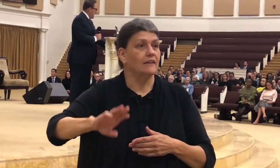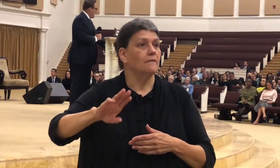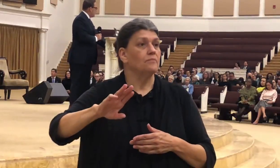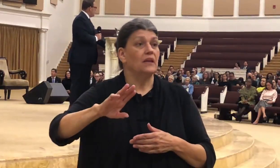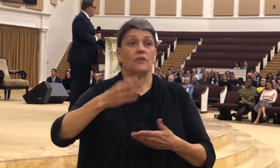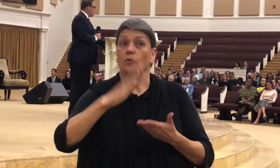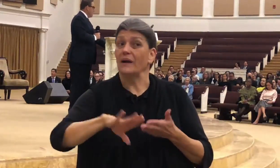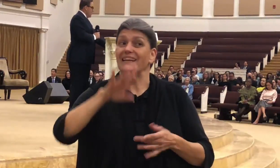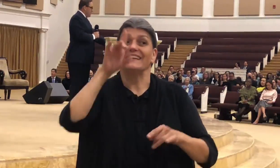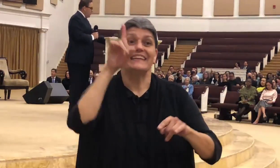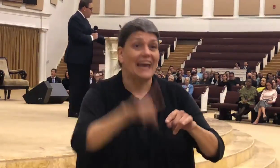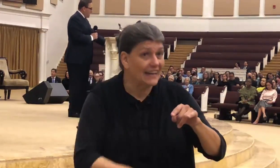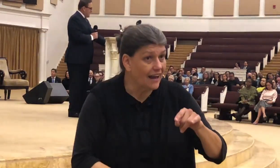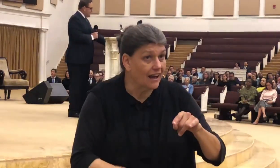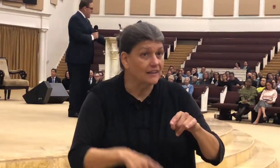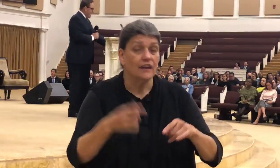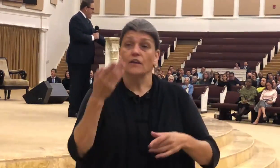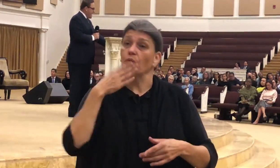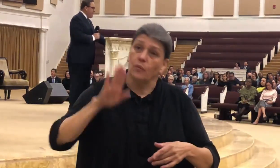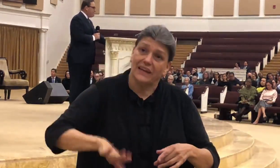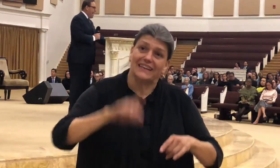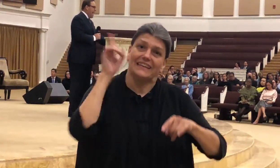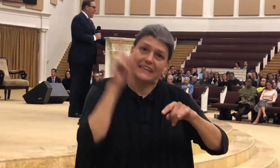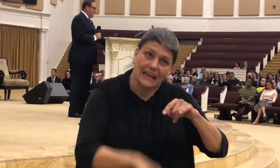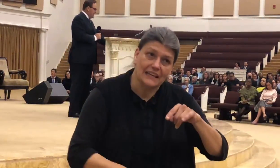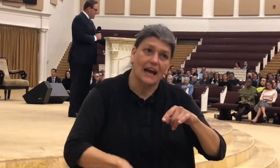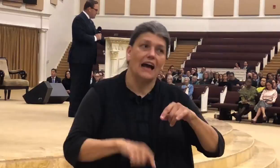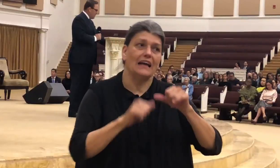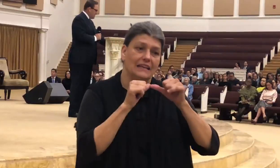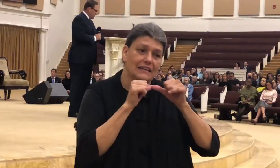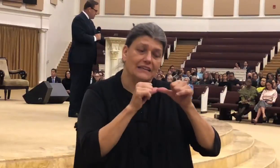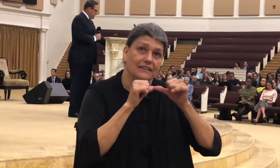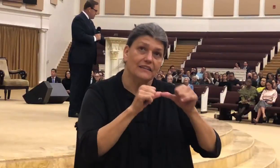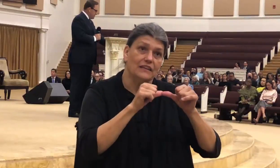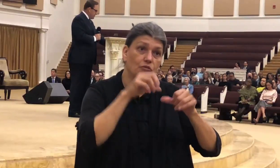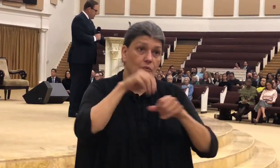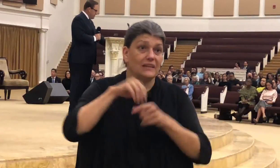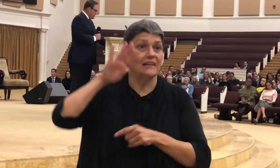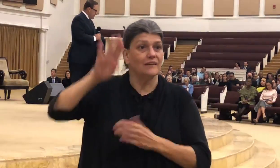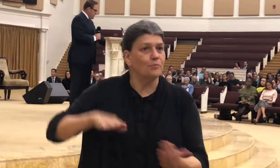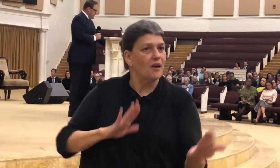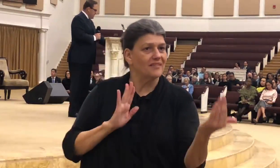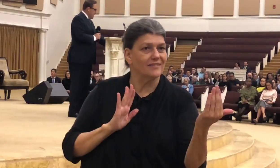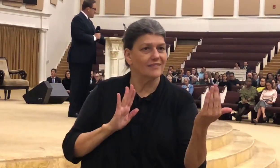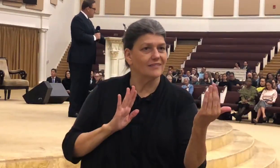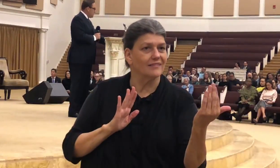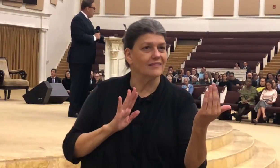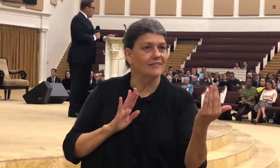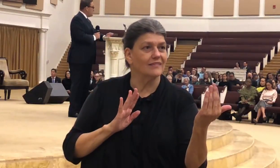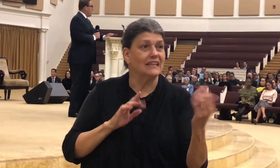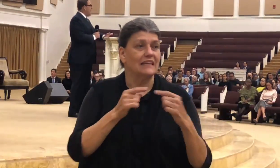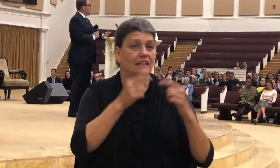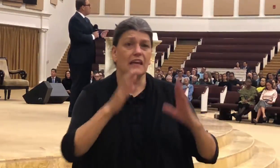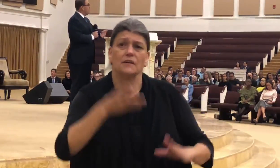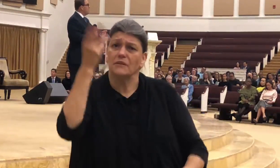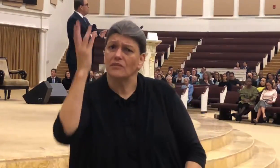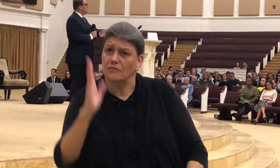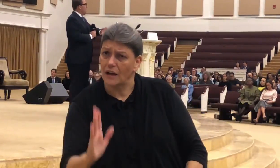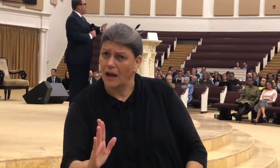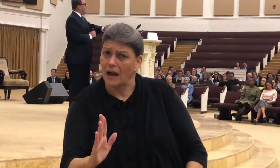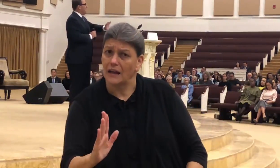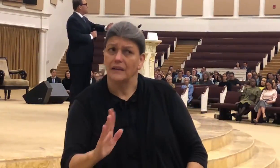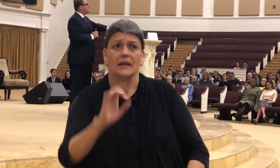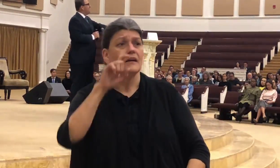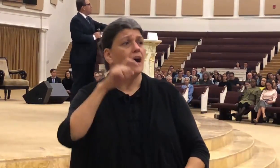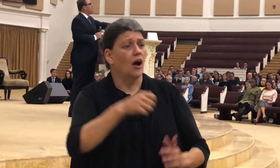shout, cannot. The wicked cannot abide in his presence. The enemies of God are